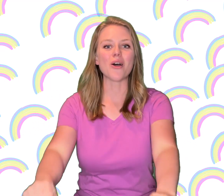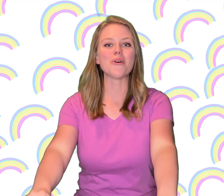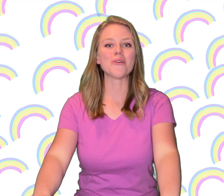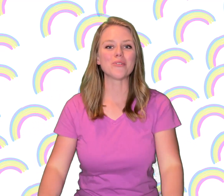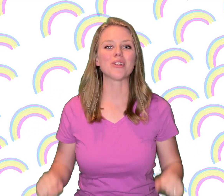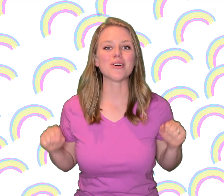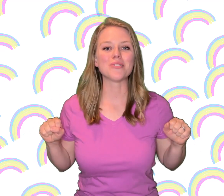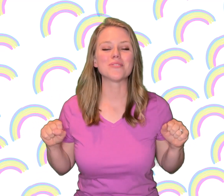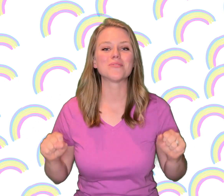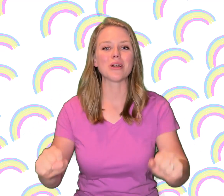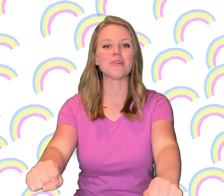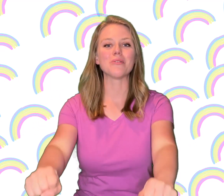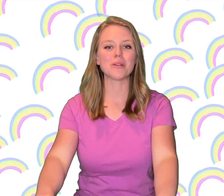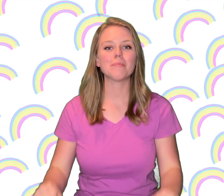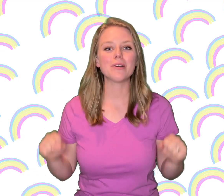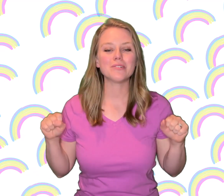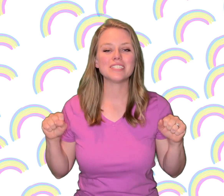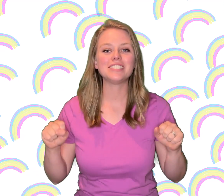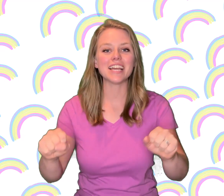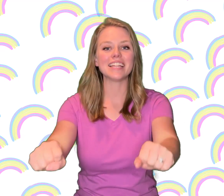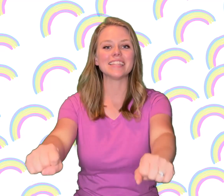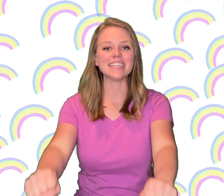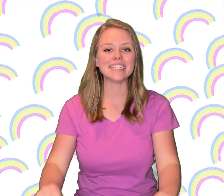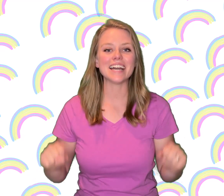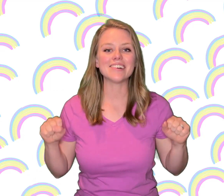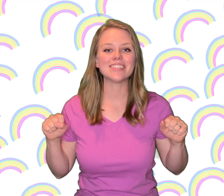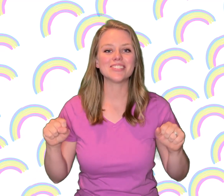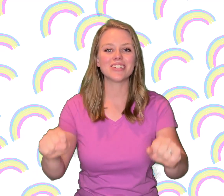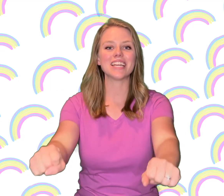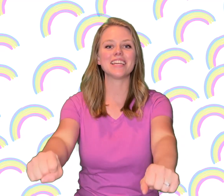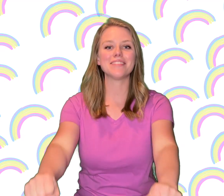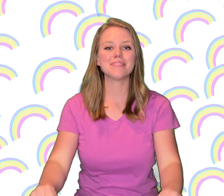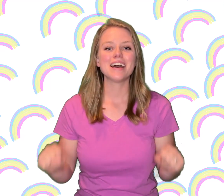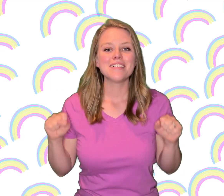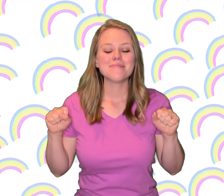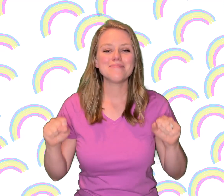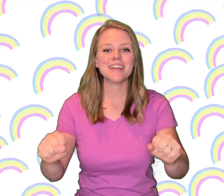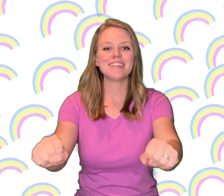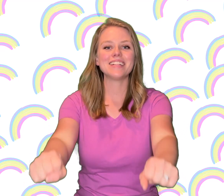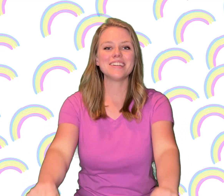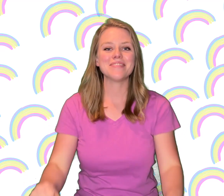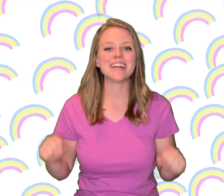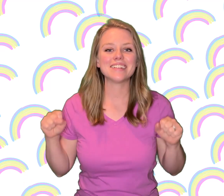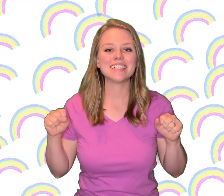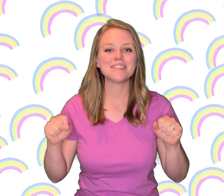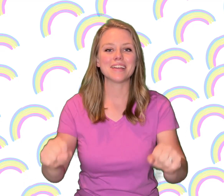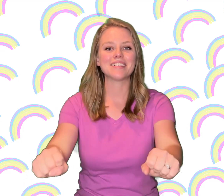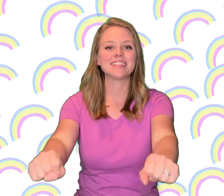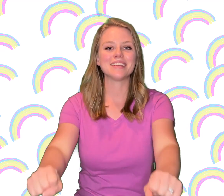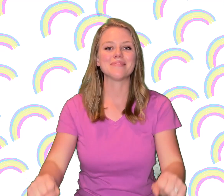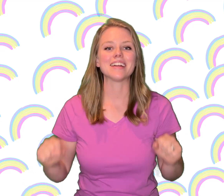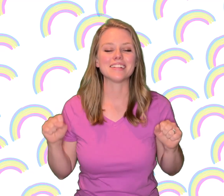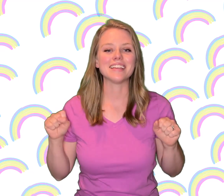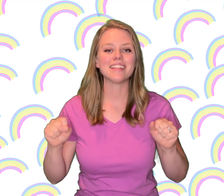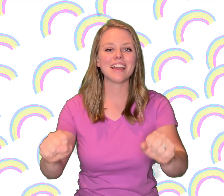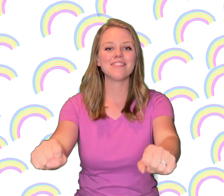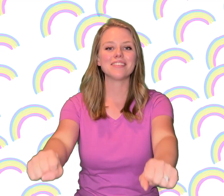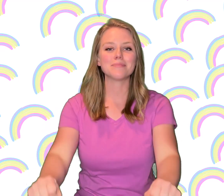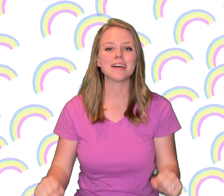Row, row, row your boat gently down the stream. Merrily, merrily, merrily, merrily, life is but